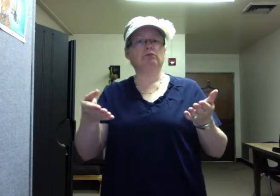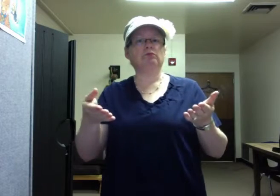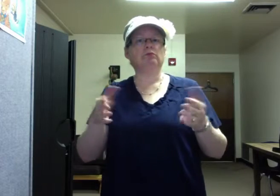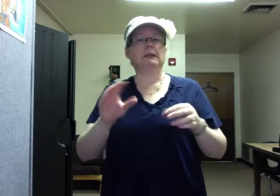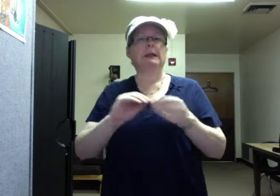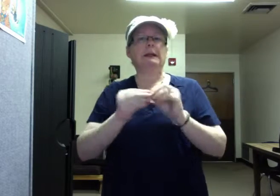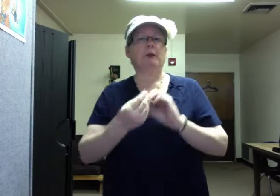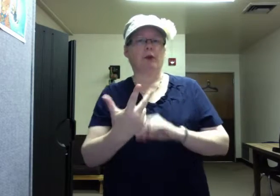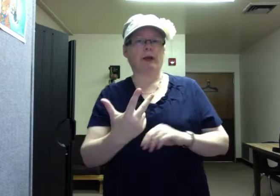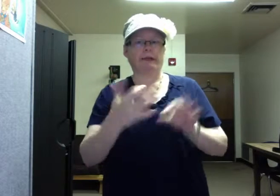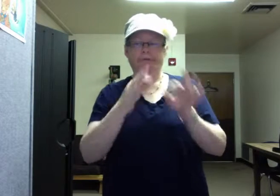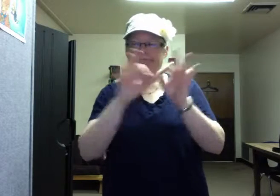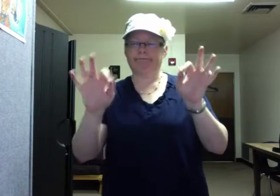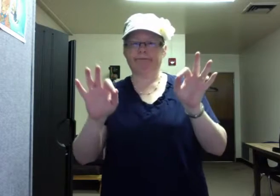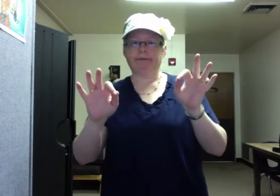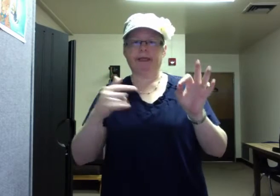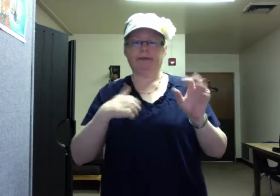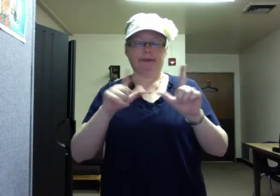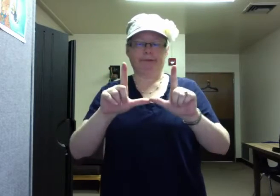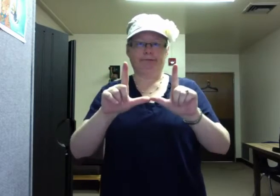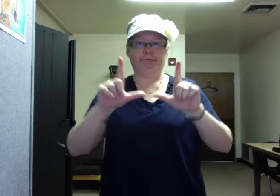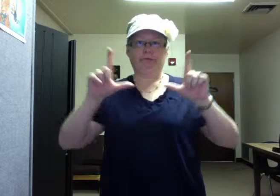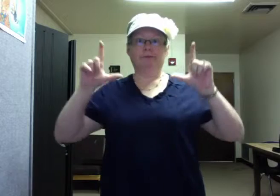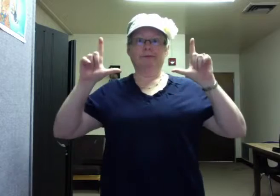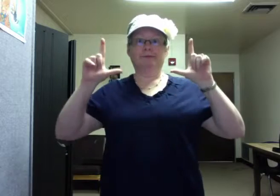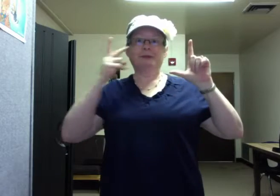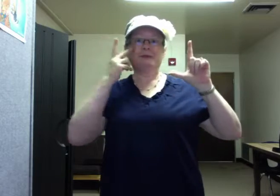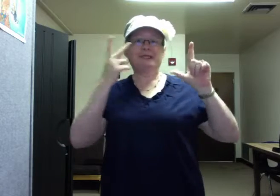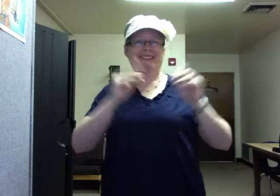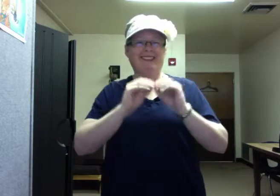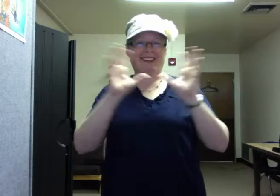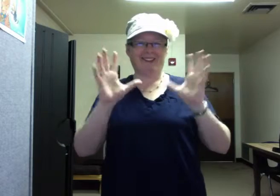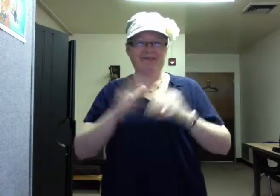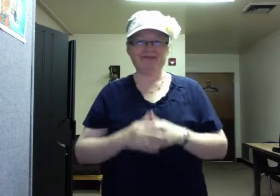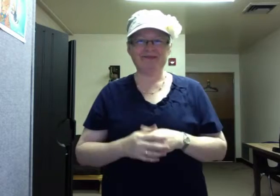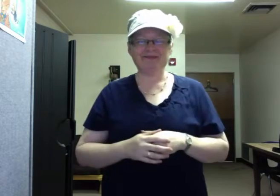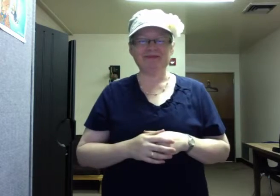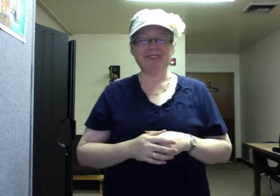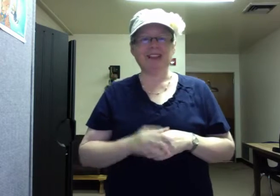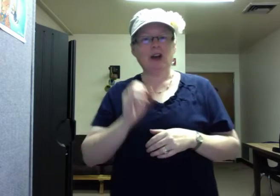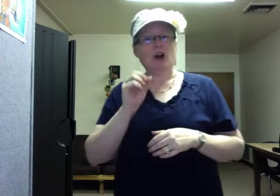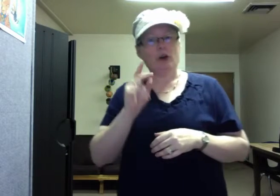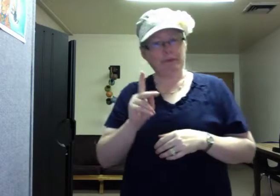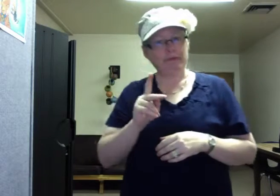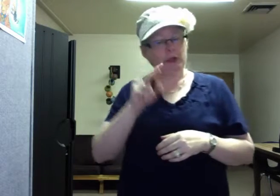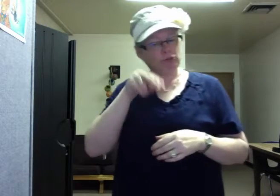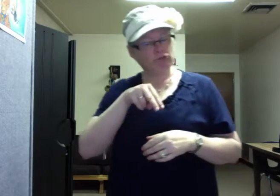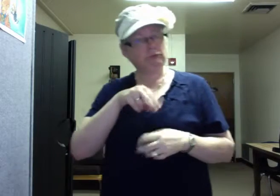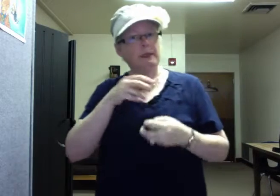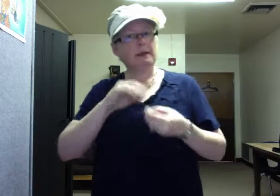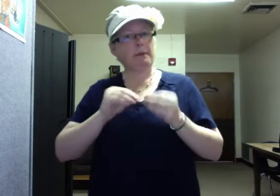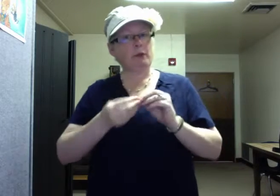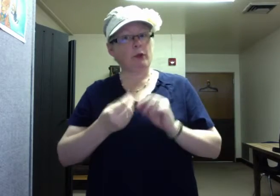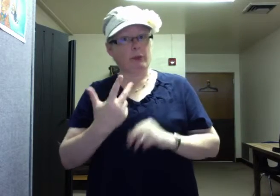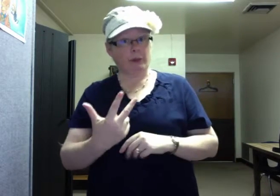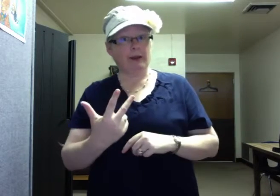I'm just going to zoom in. Okay. All right, looking at problem 3, I'm going to read it. As Ms. Yozon